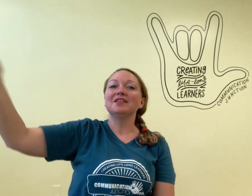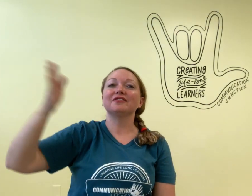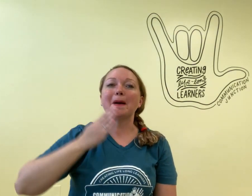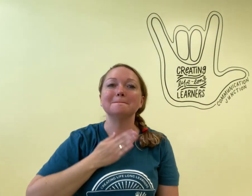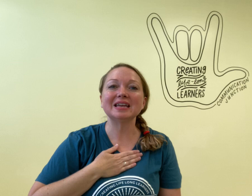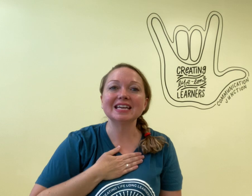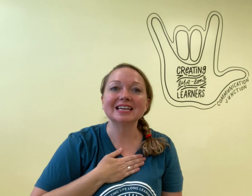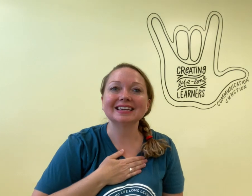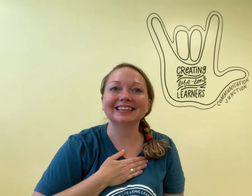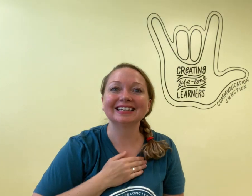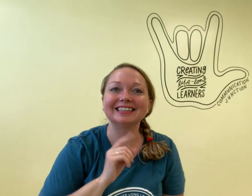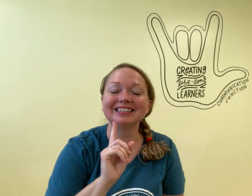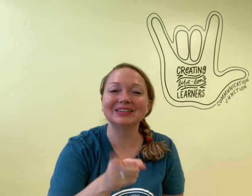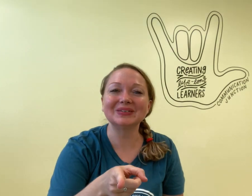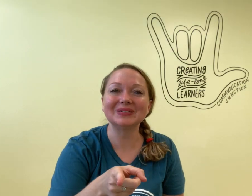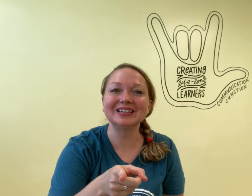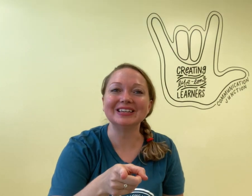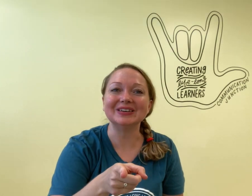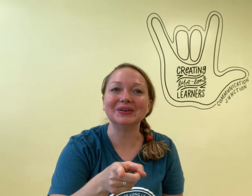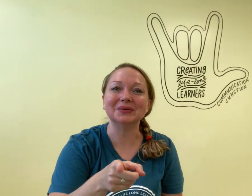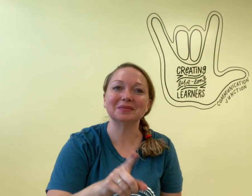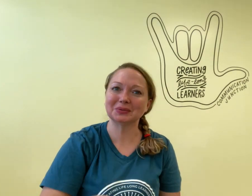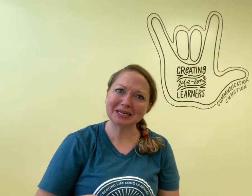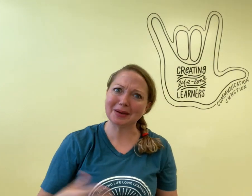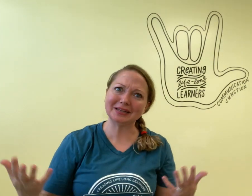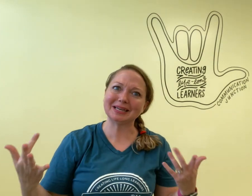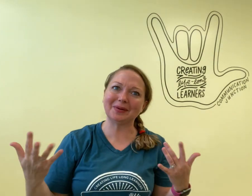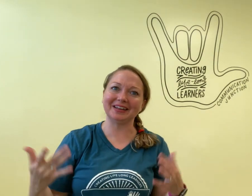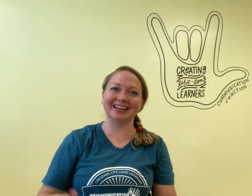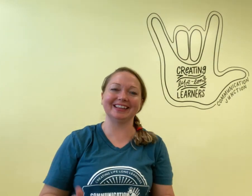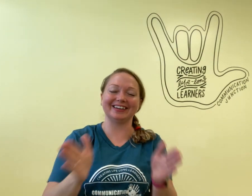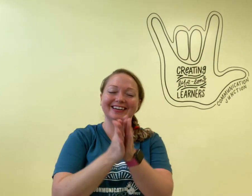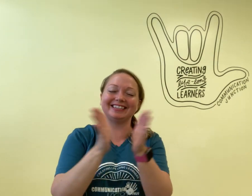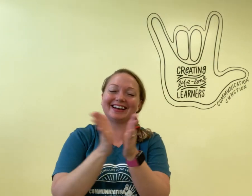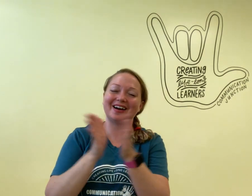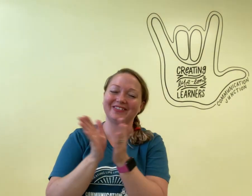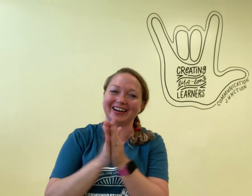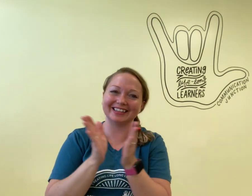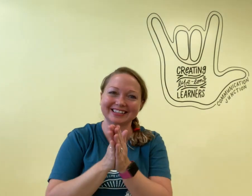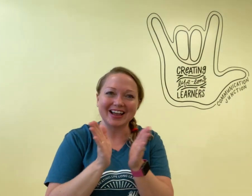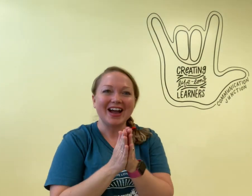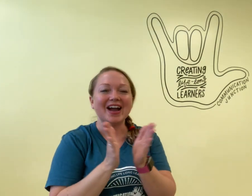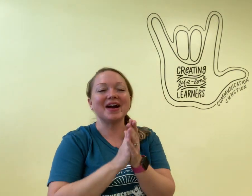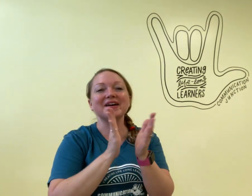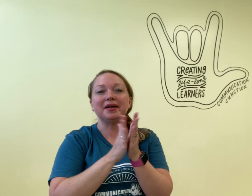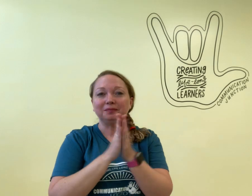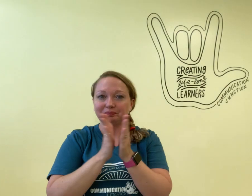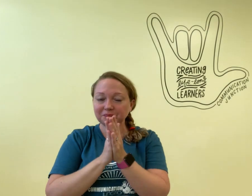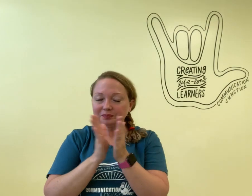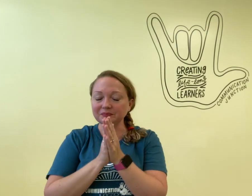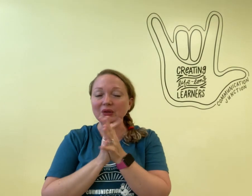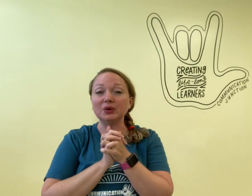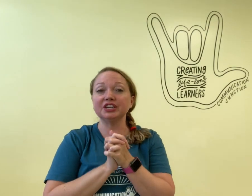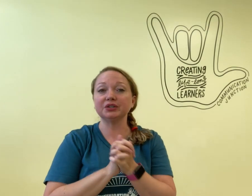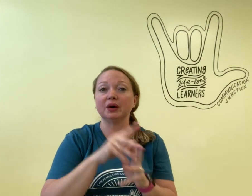from me to you. Miss Whitney got mixed up on the end there. Good job, friends. All right, we're gonna do it